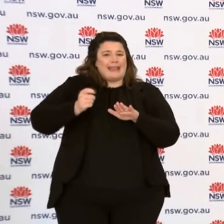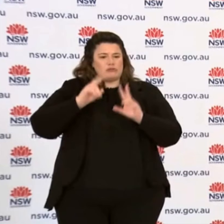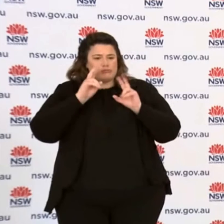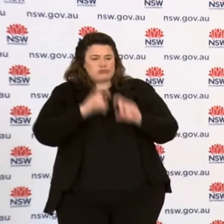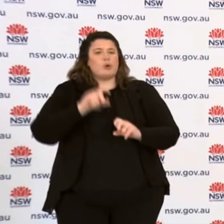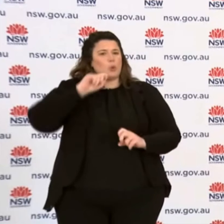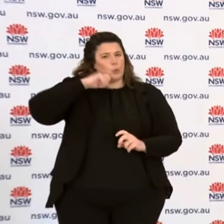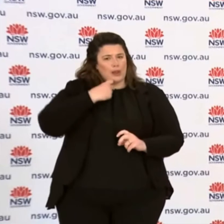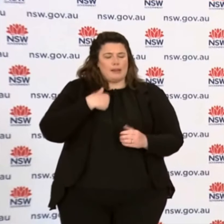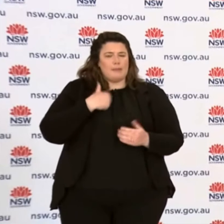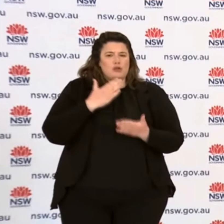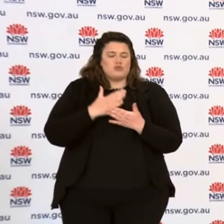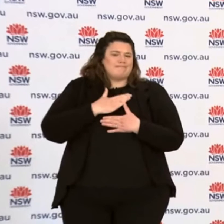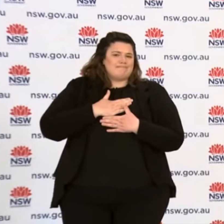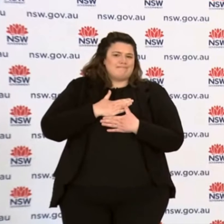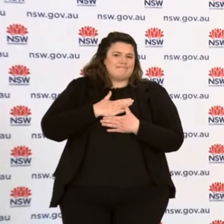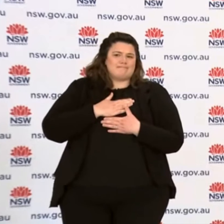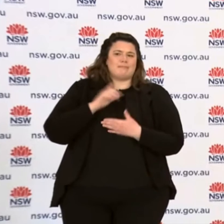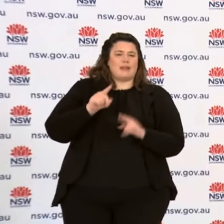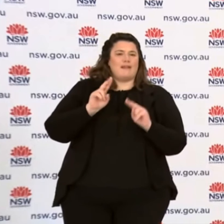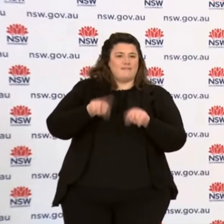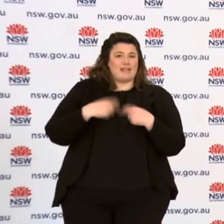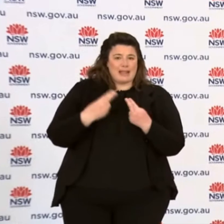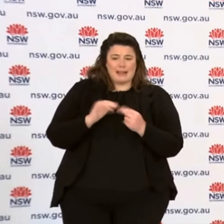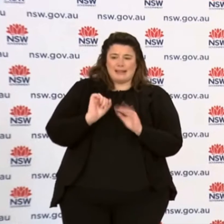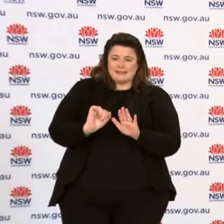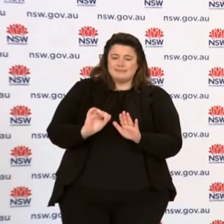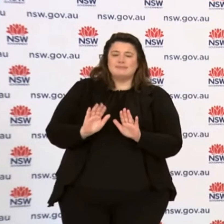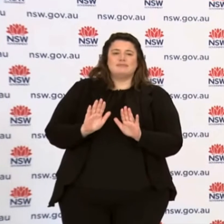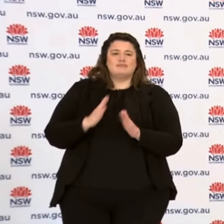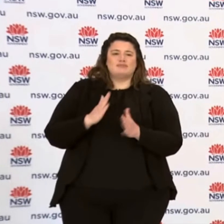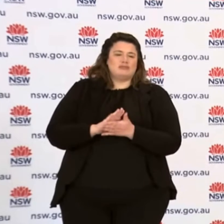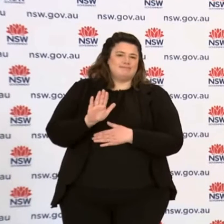express my sympathies to him, to his family,